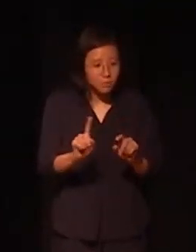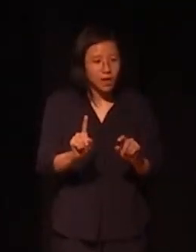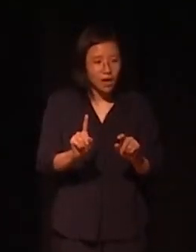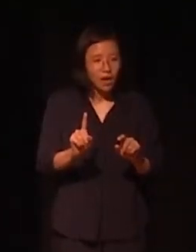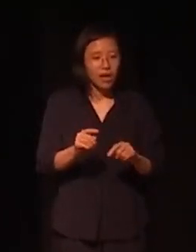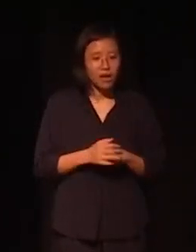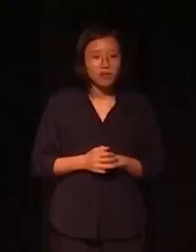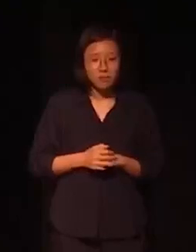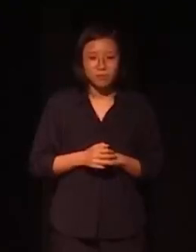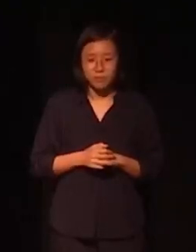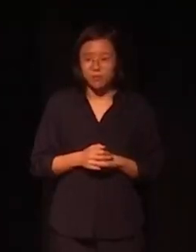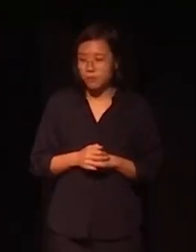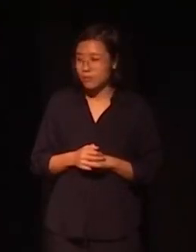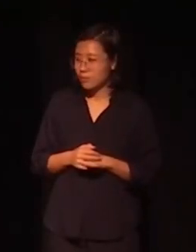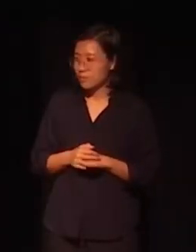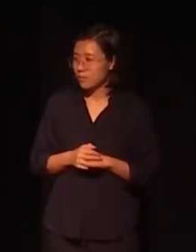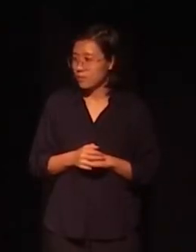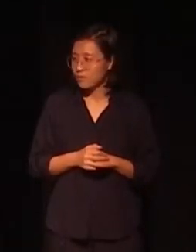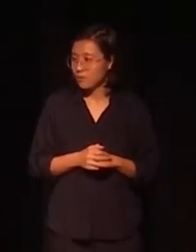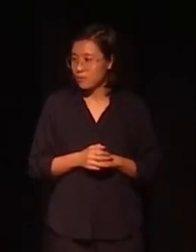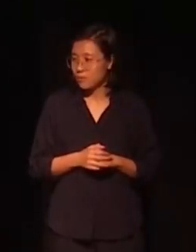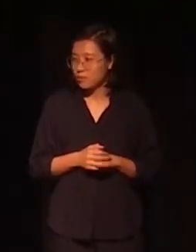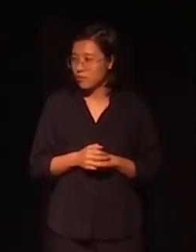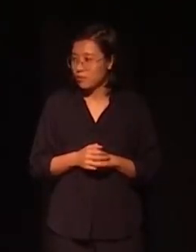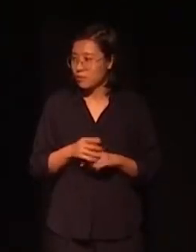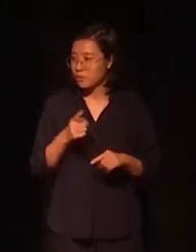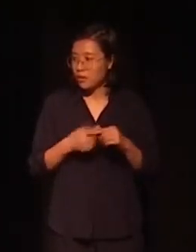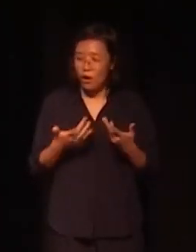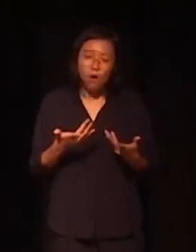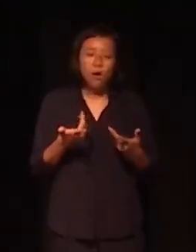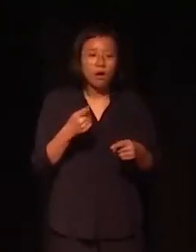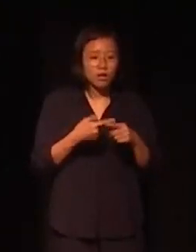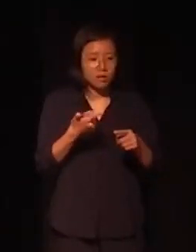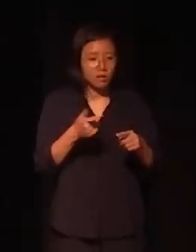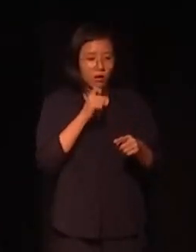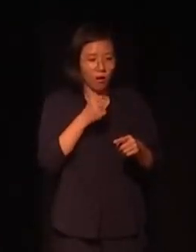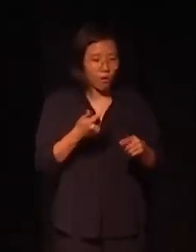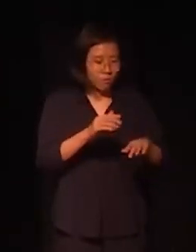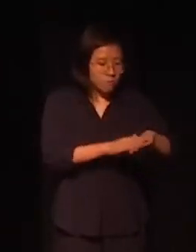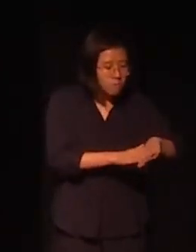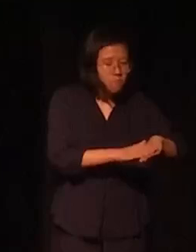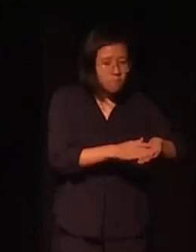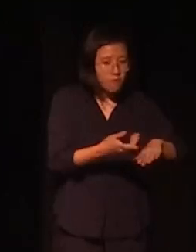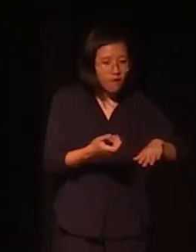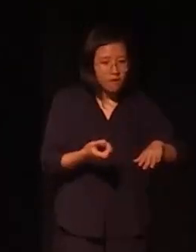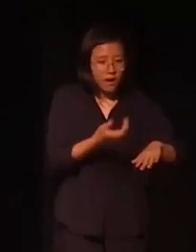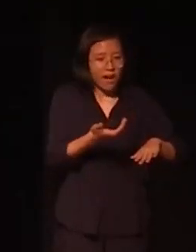grains. This with radish residue of fermented grains would be explanation of